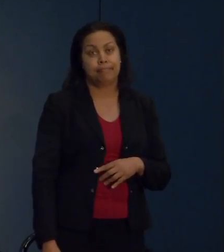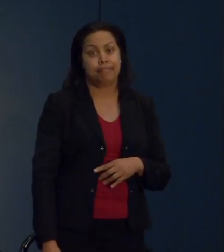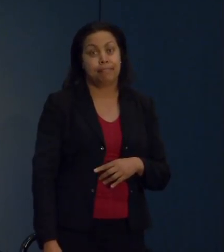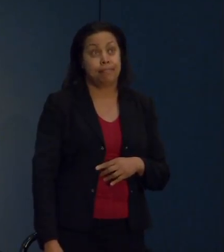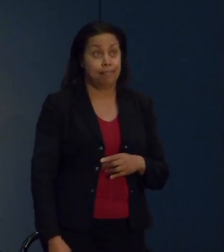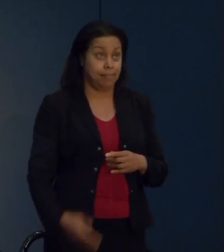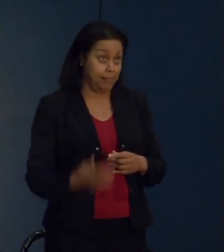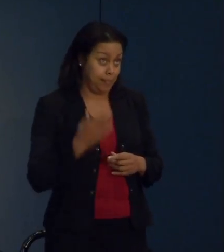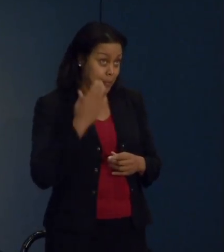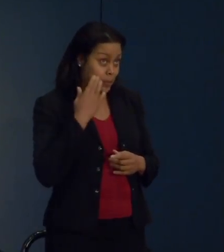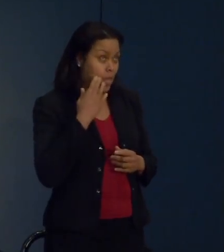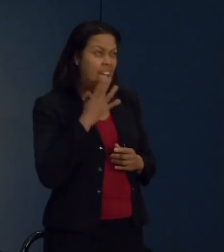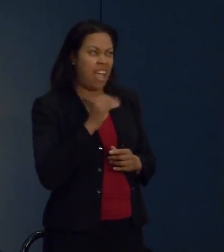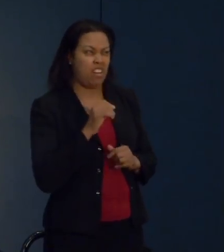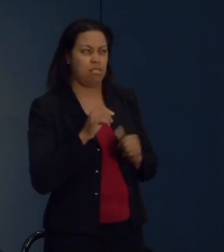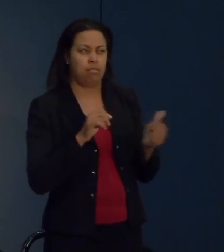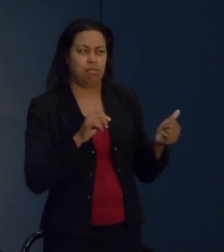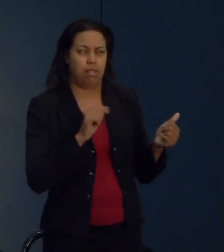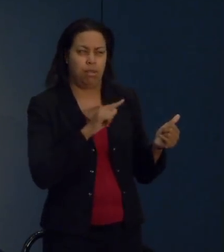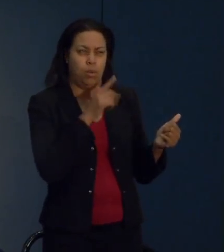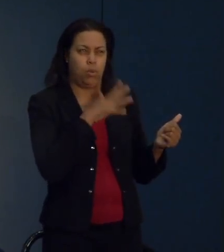Because you know there was a her.